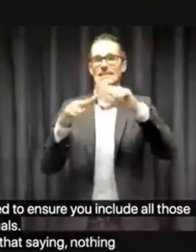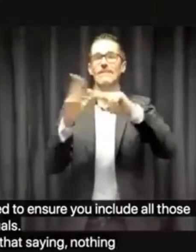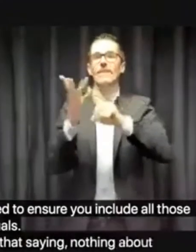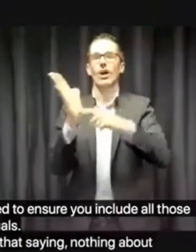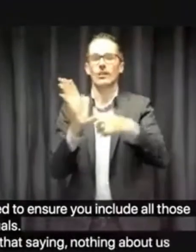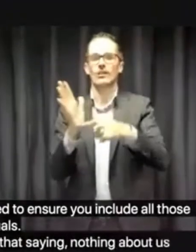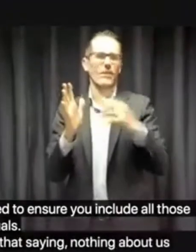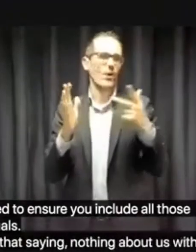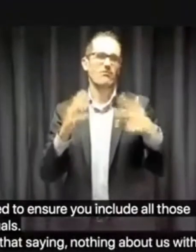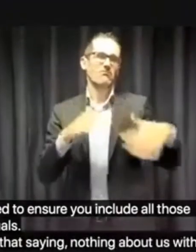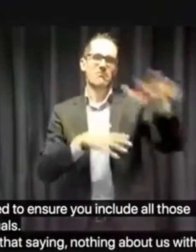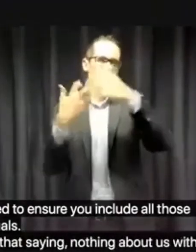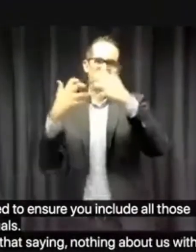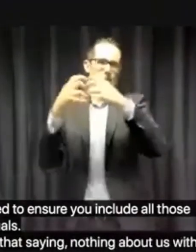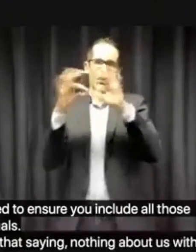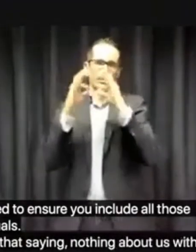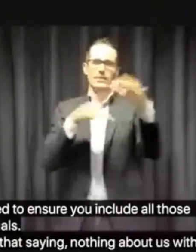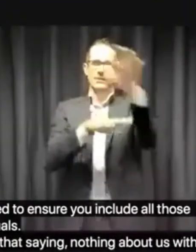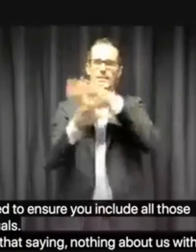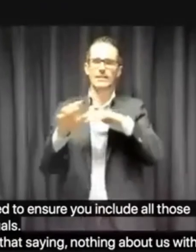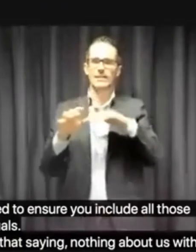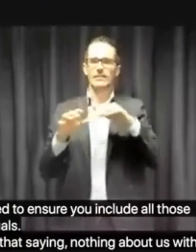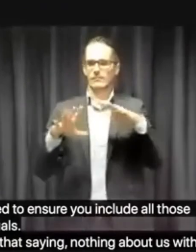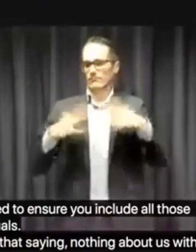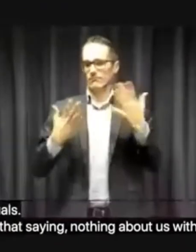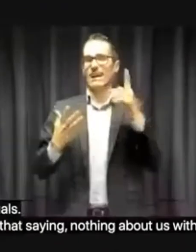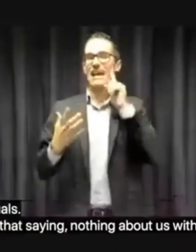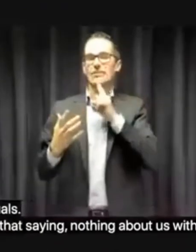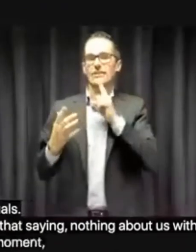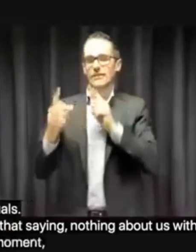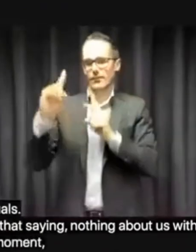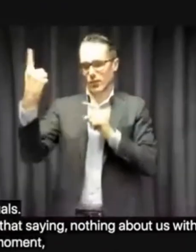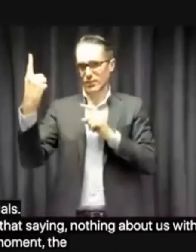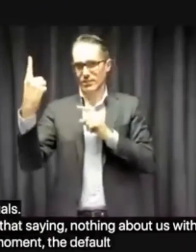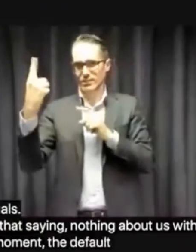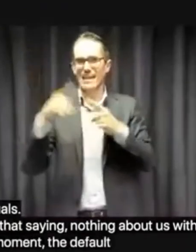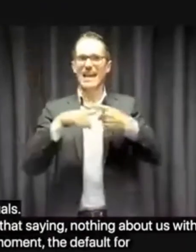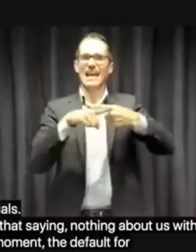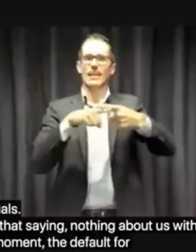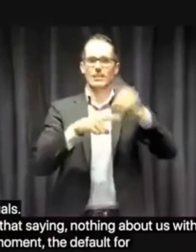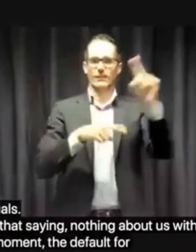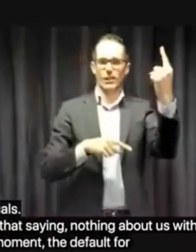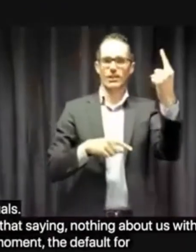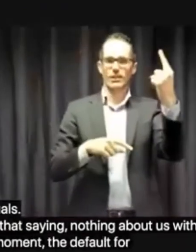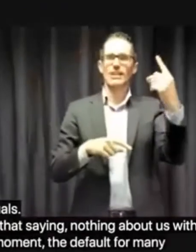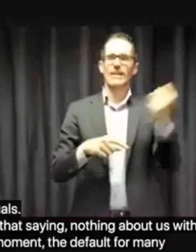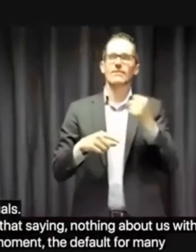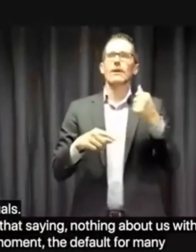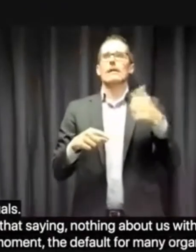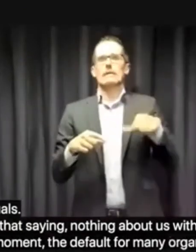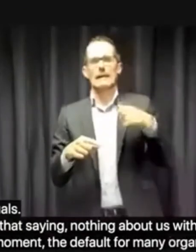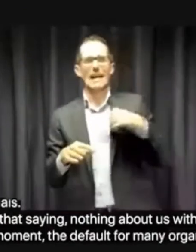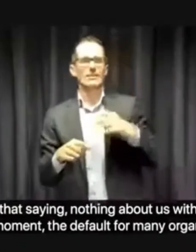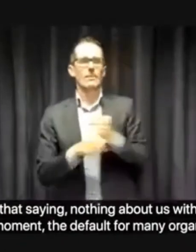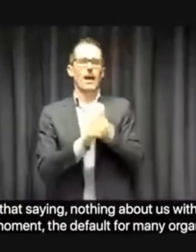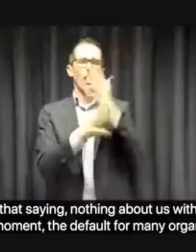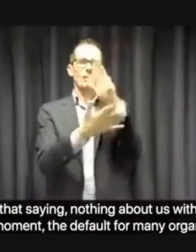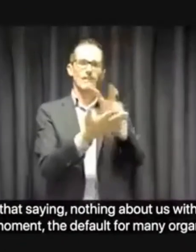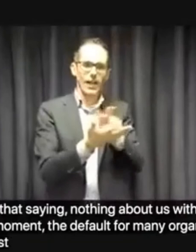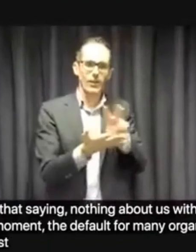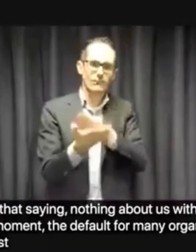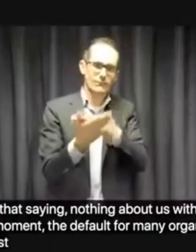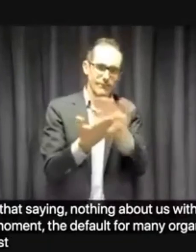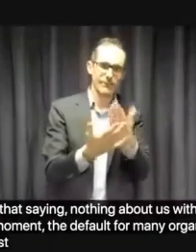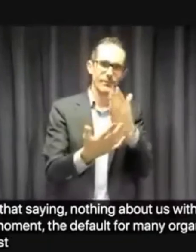And at the moment, the default for many organisations that exist is that the hearing person comes first, and English is the first language.